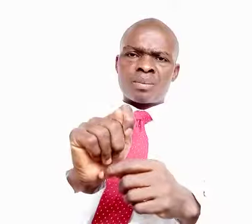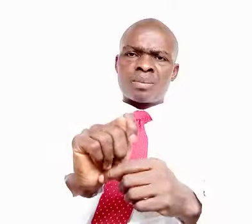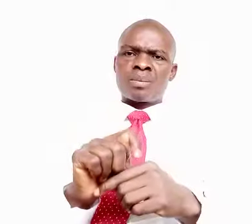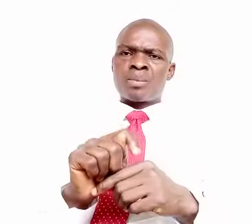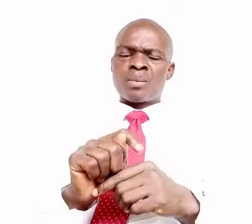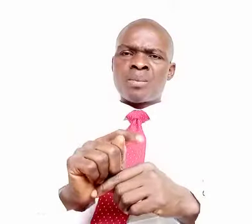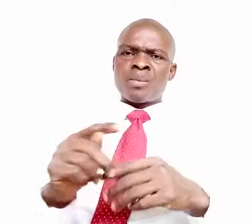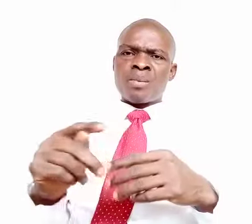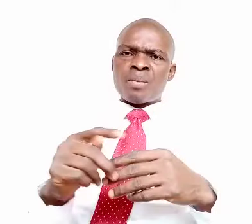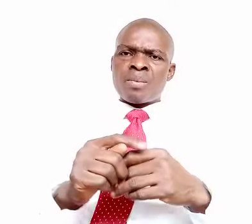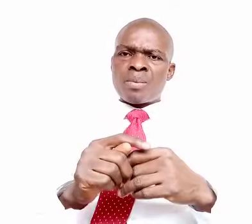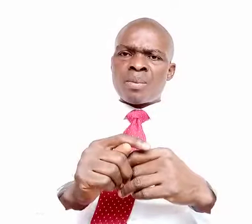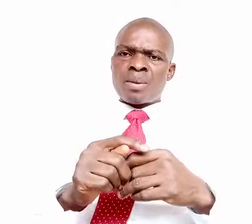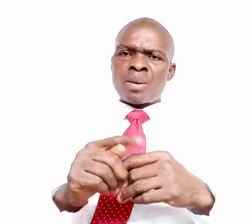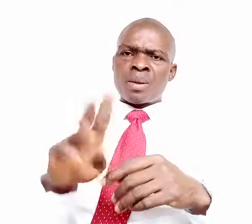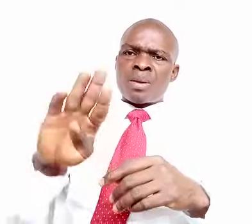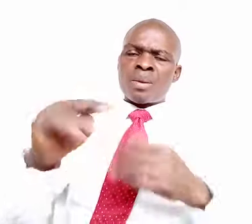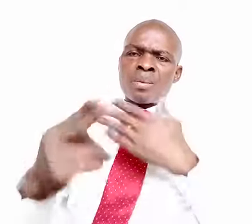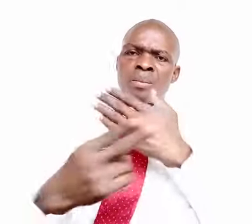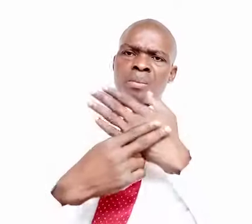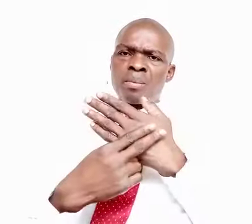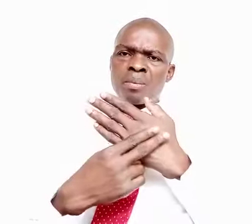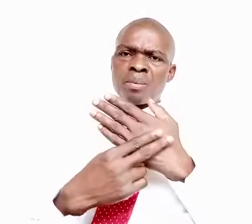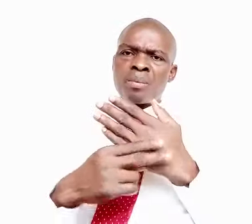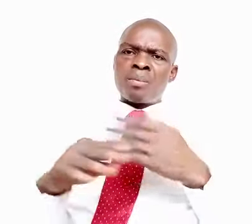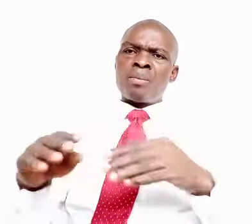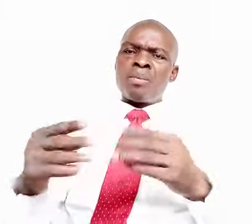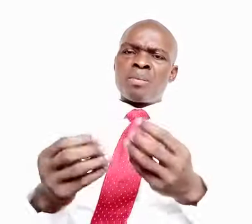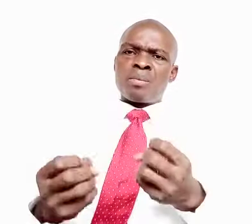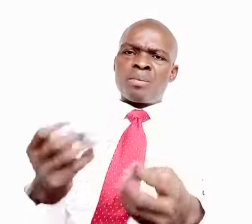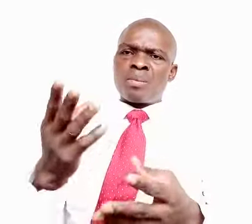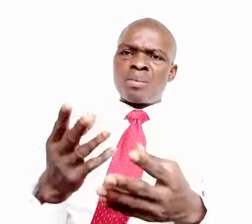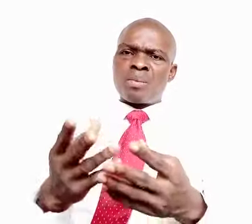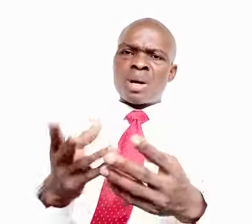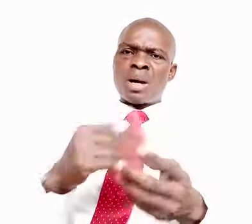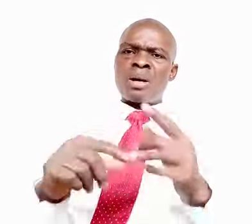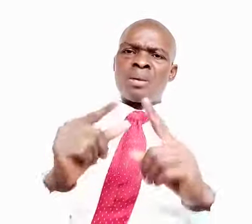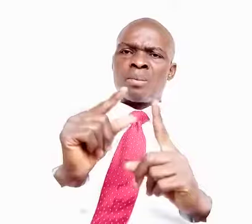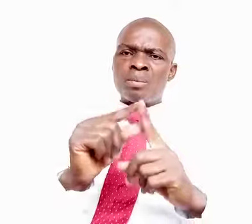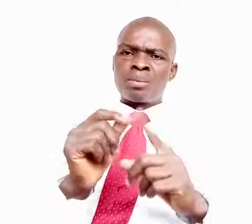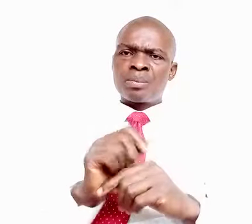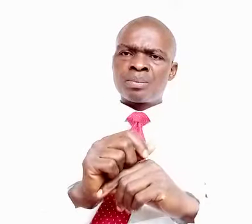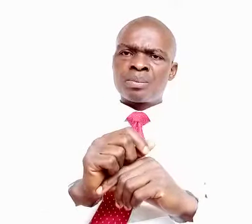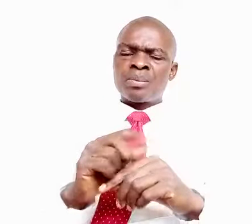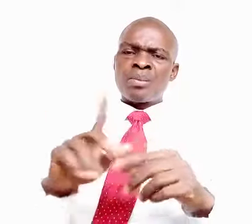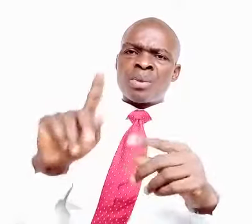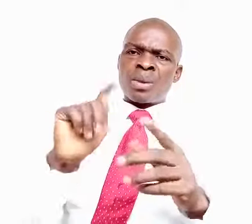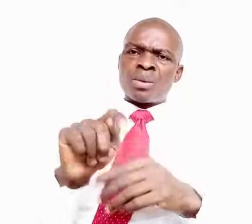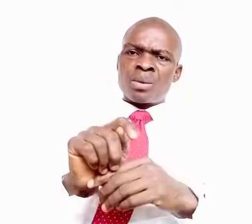Burn, ban, bond, and burn. Turn,